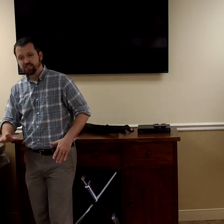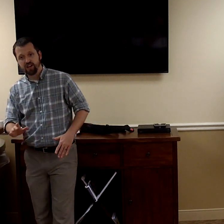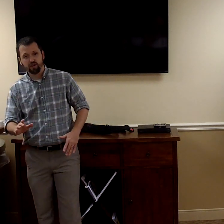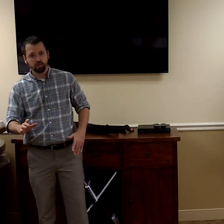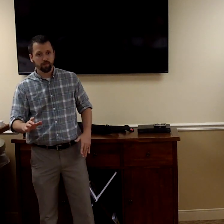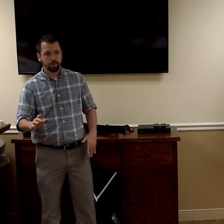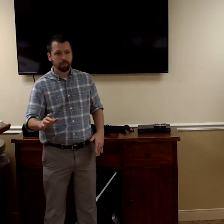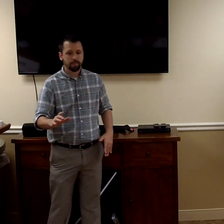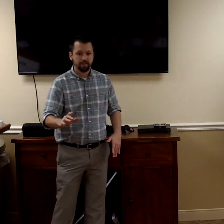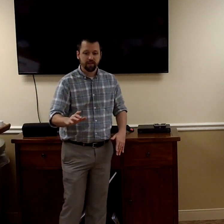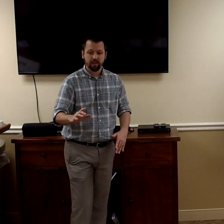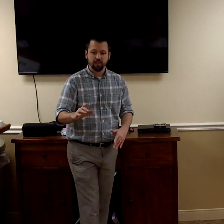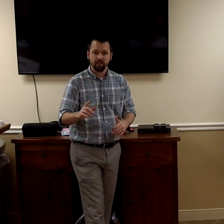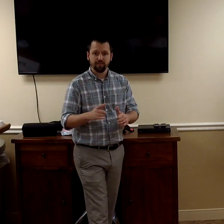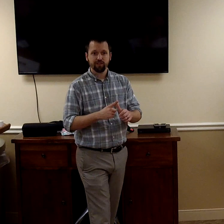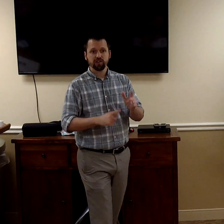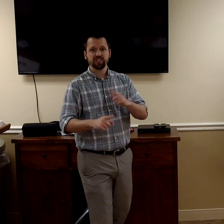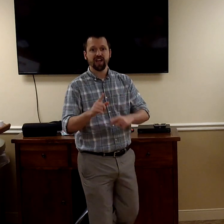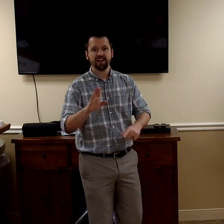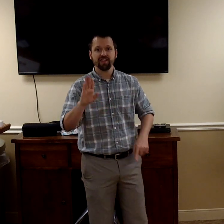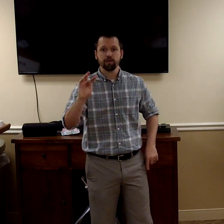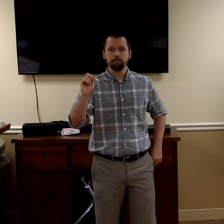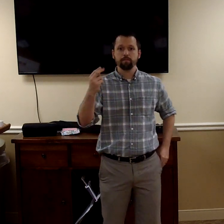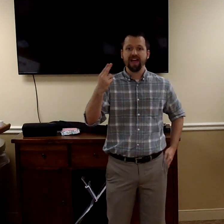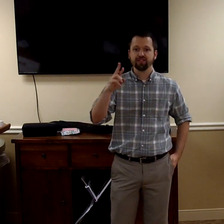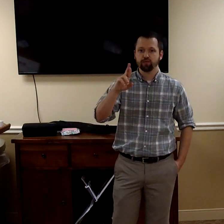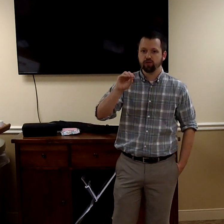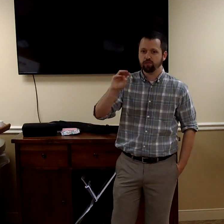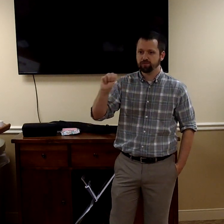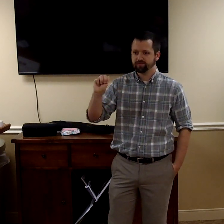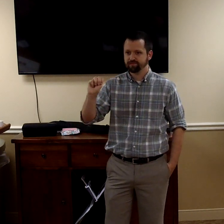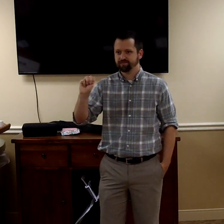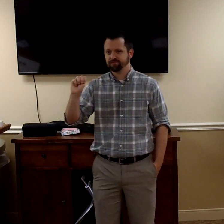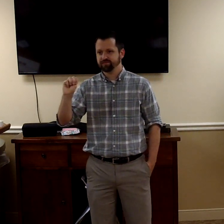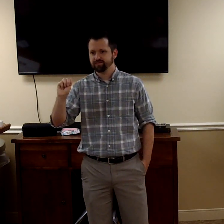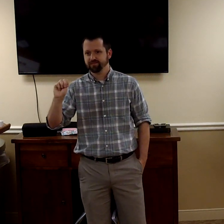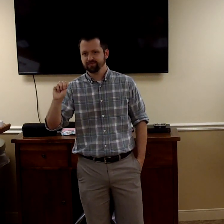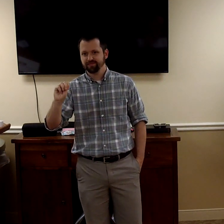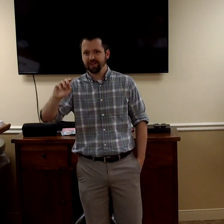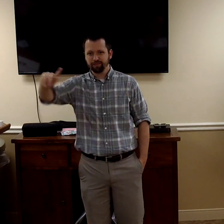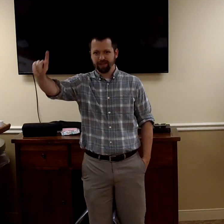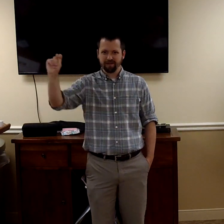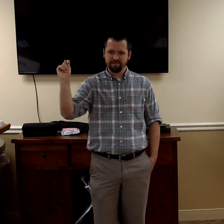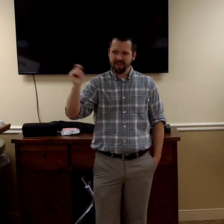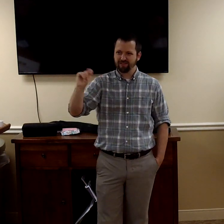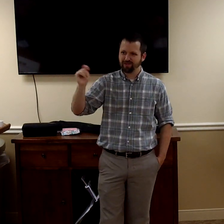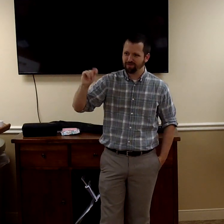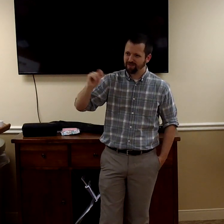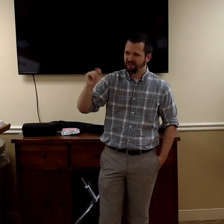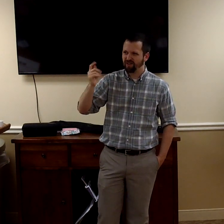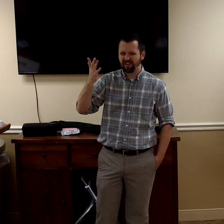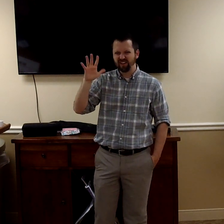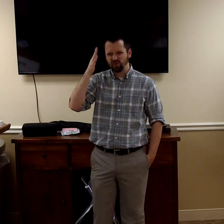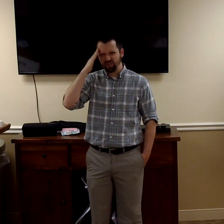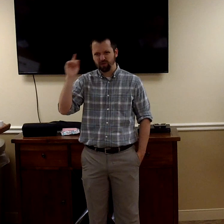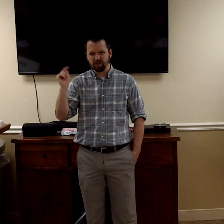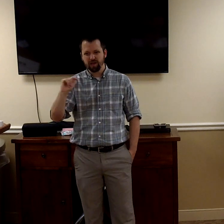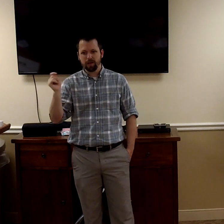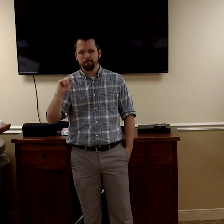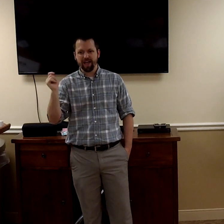So, first sign is bathroom. Yep, bathroom. Y'all already know this one.